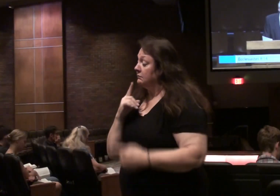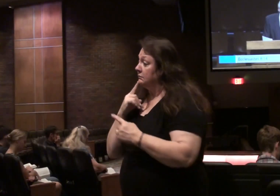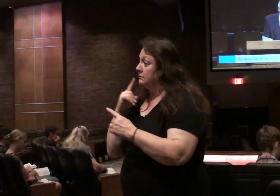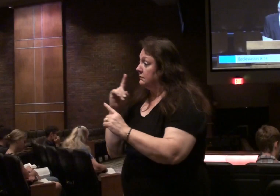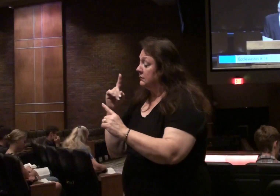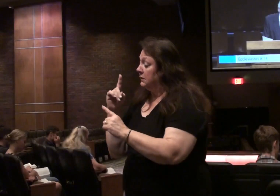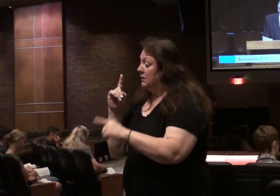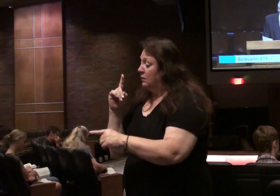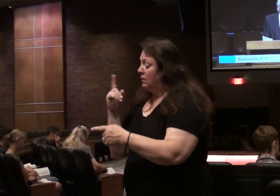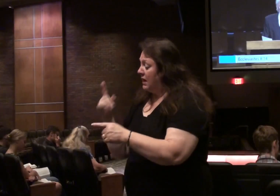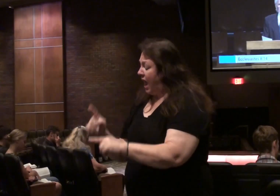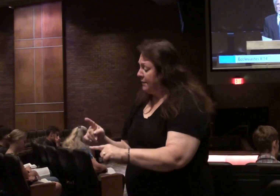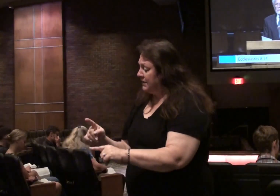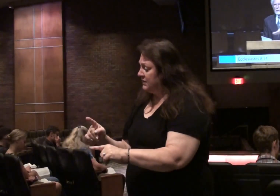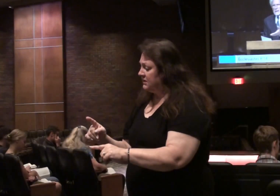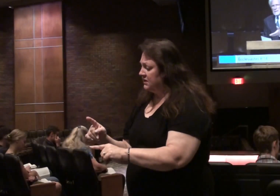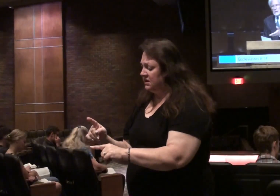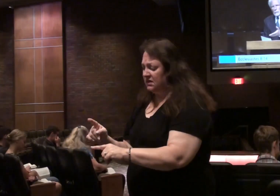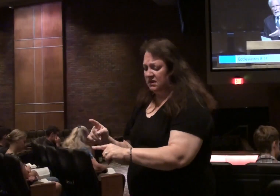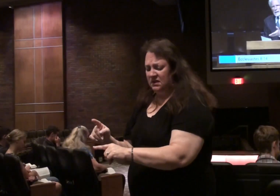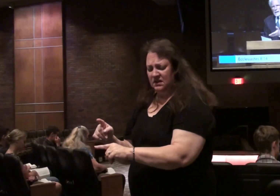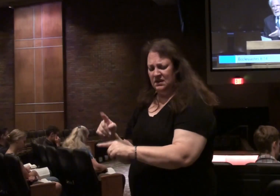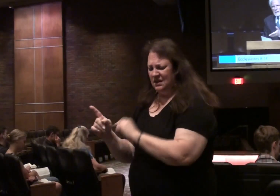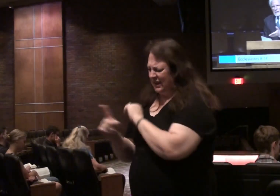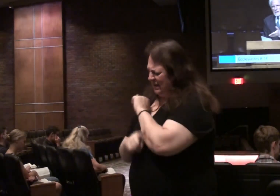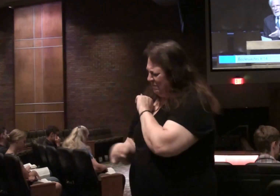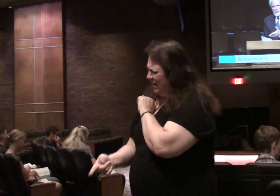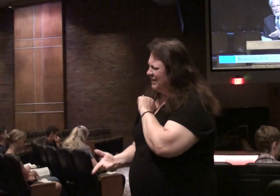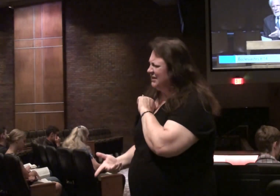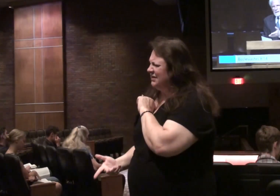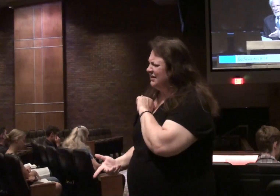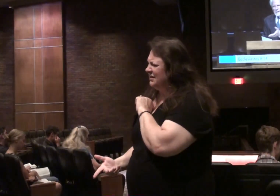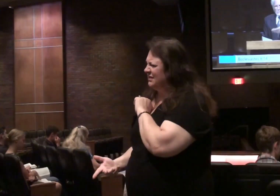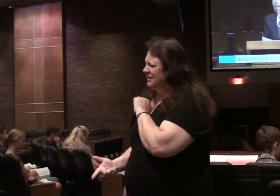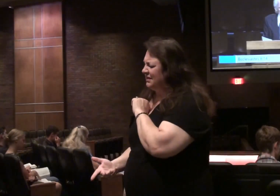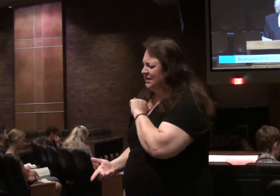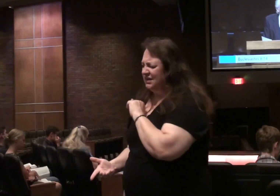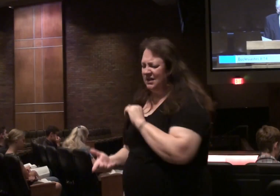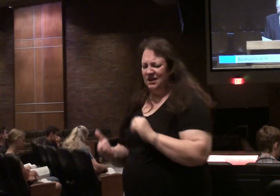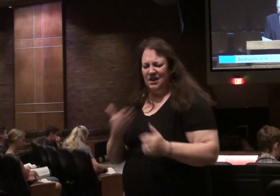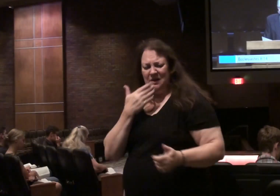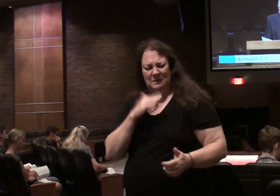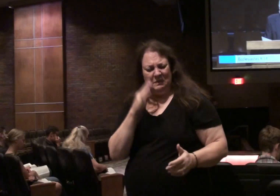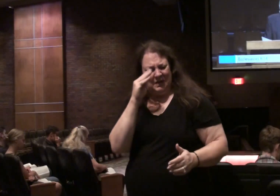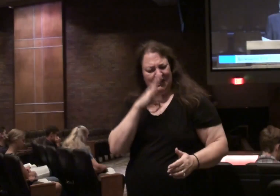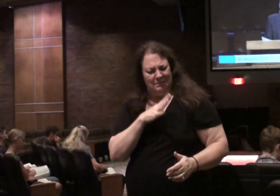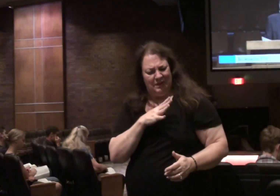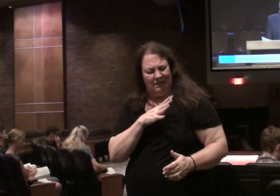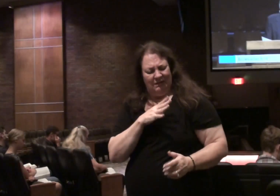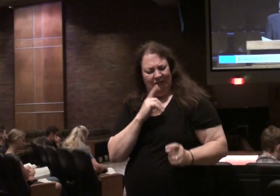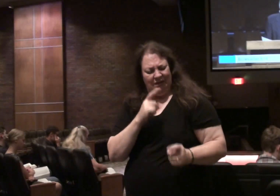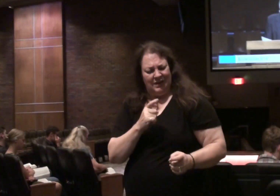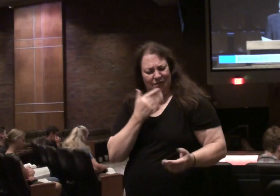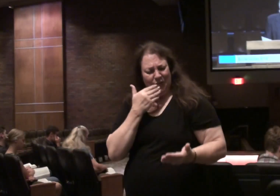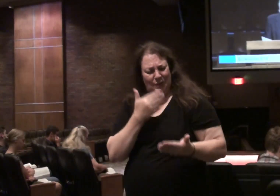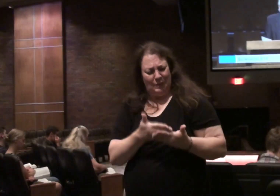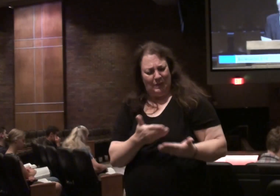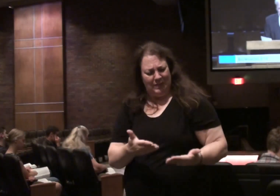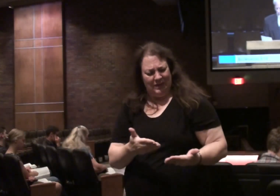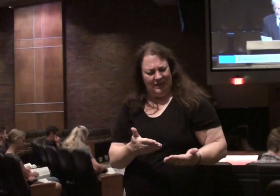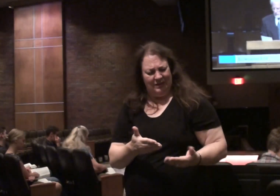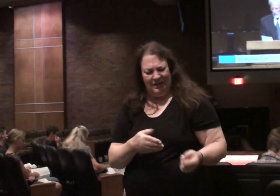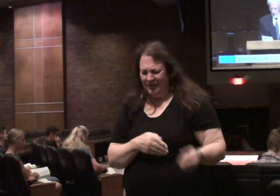what happens to them seems according to the deeds of the wicked. And wicked men seem to be getting the blessings that should belong to